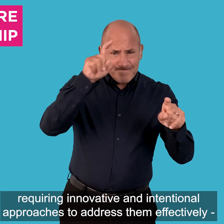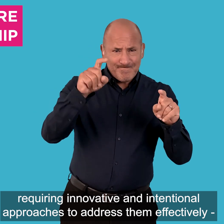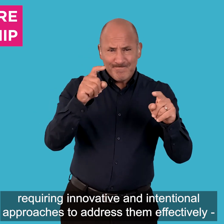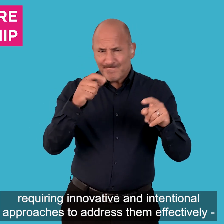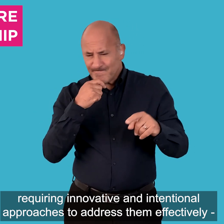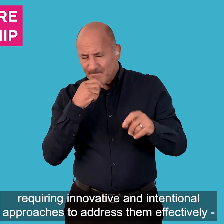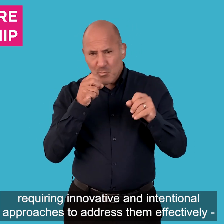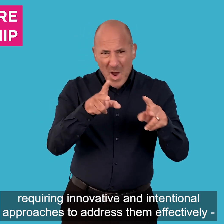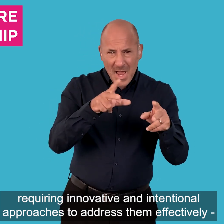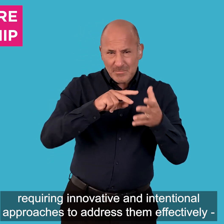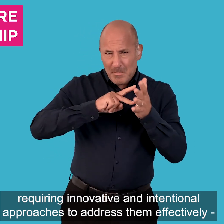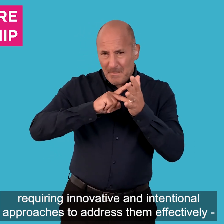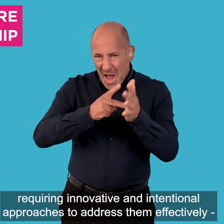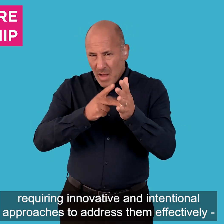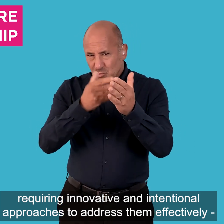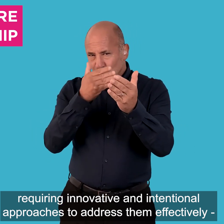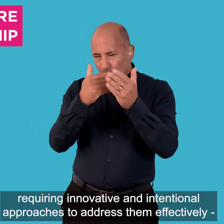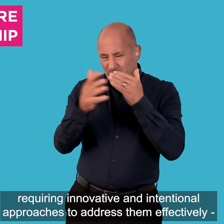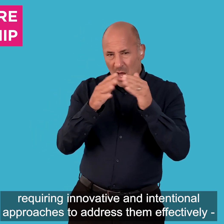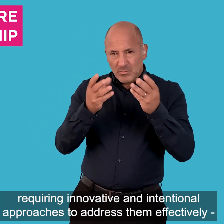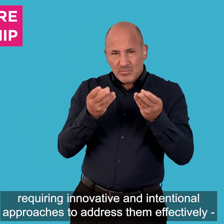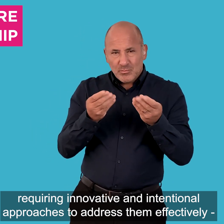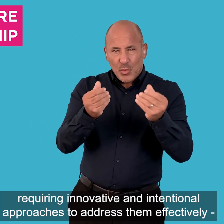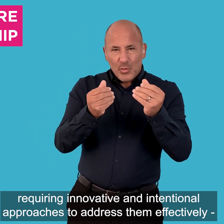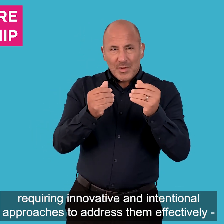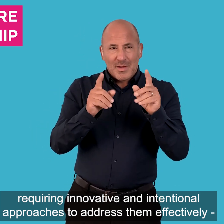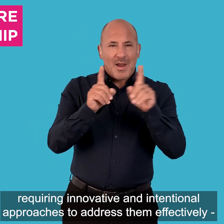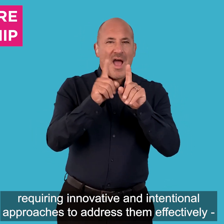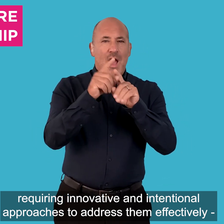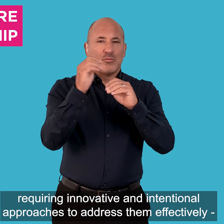requiring innovative and intentional approaches to address them effectively.